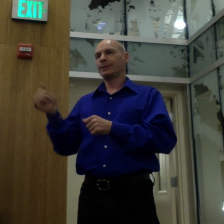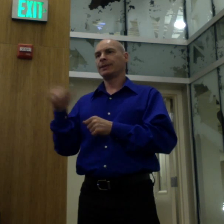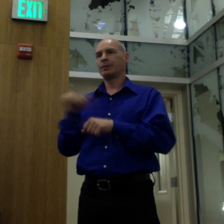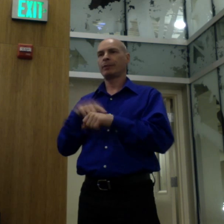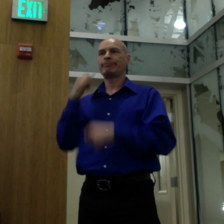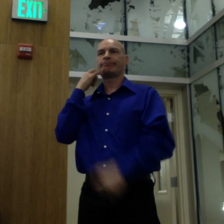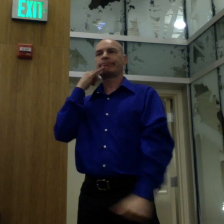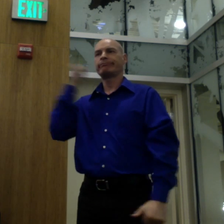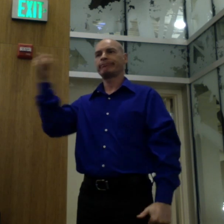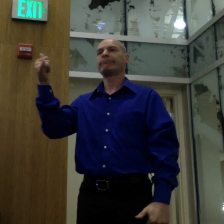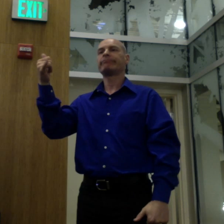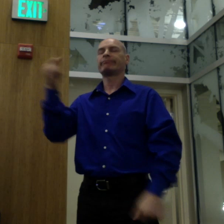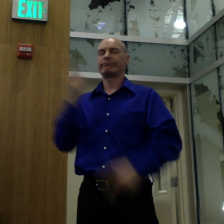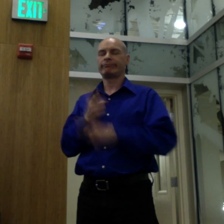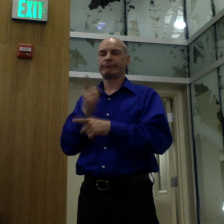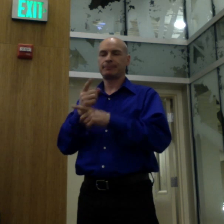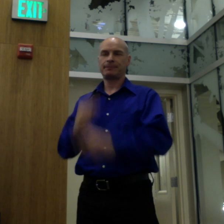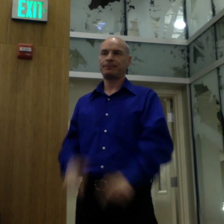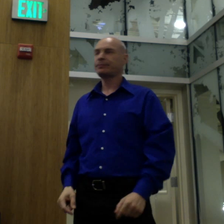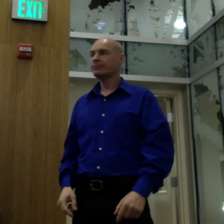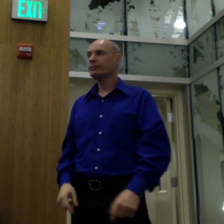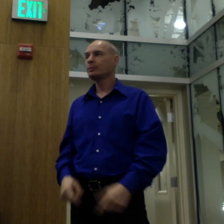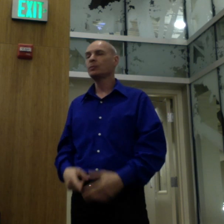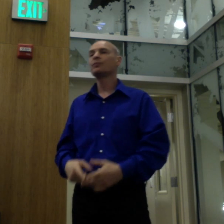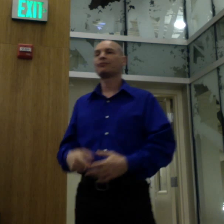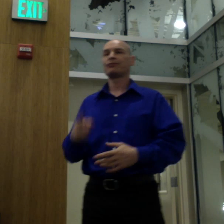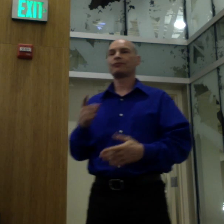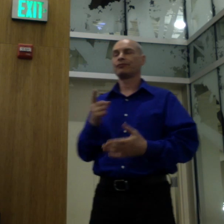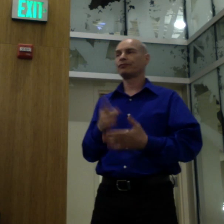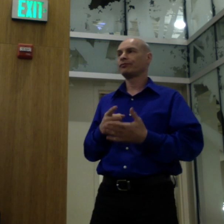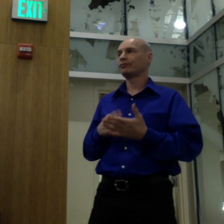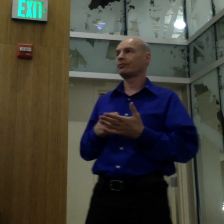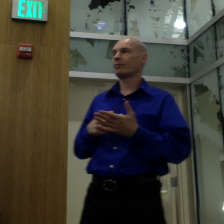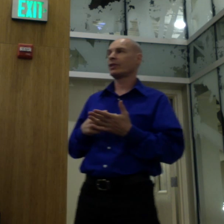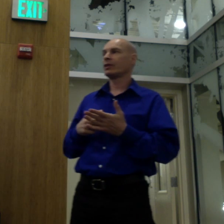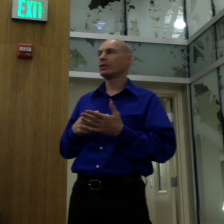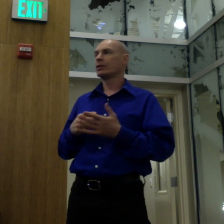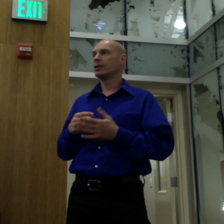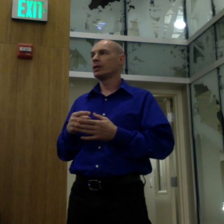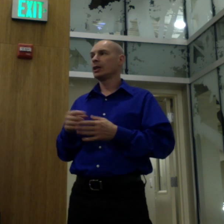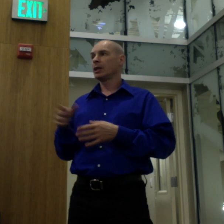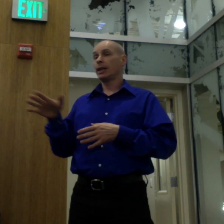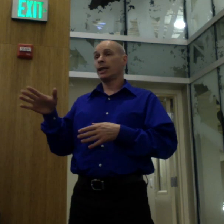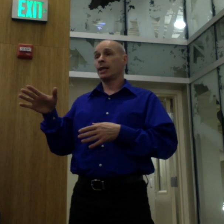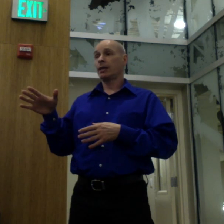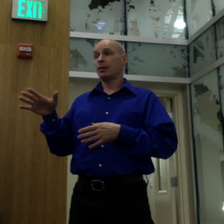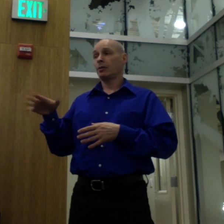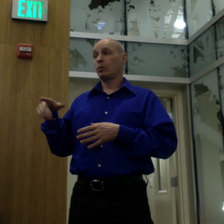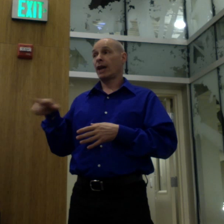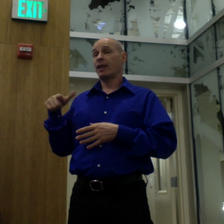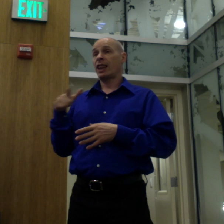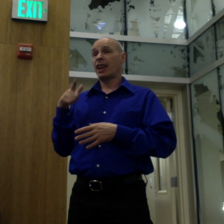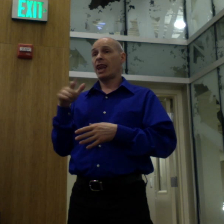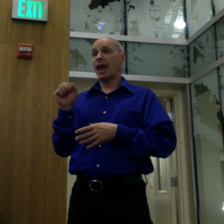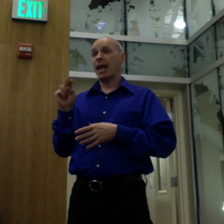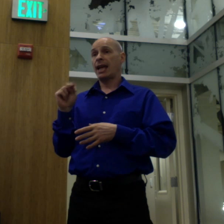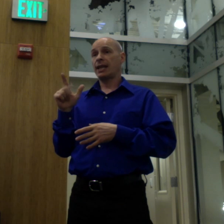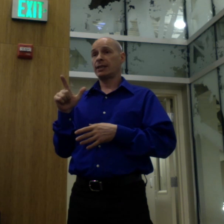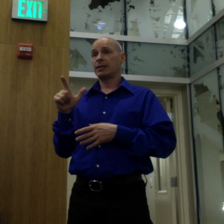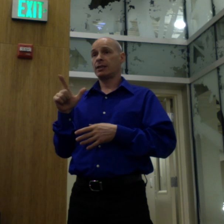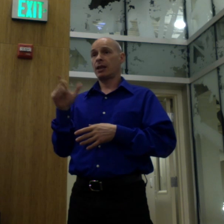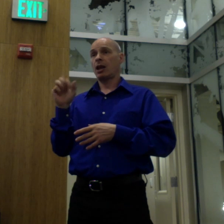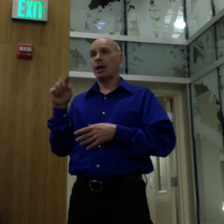Yeah, that's exactly what happens. So one of the things that we have an old, and we still have a landline, but we also